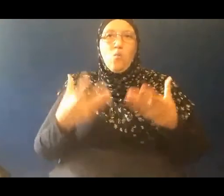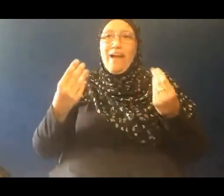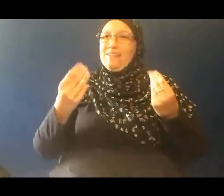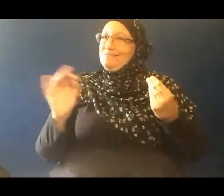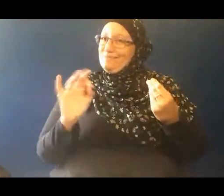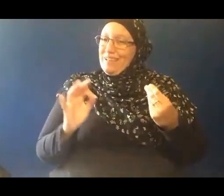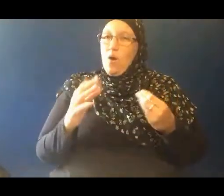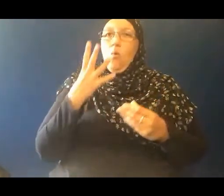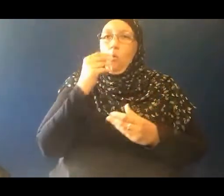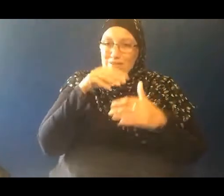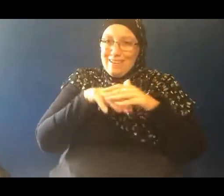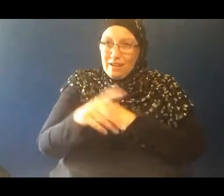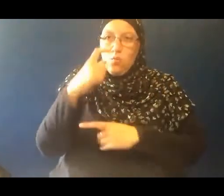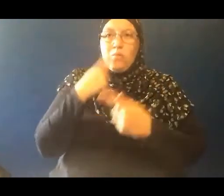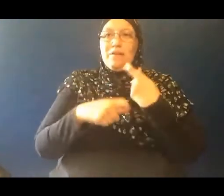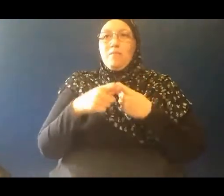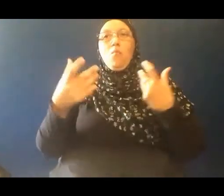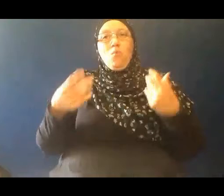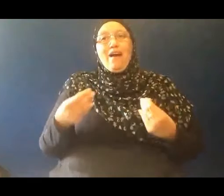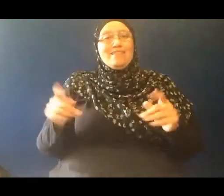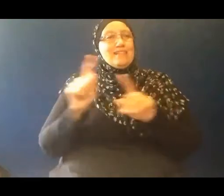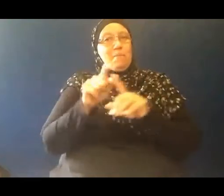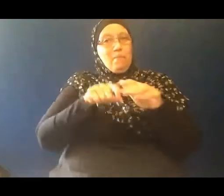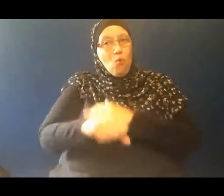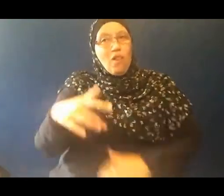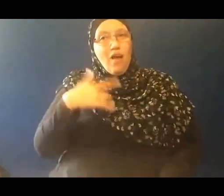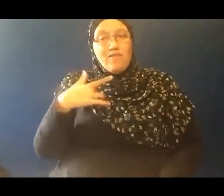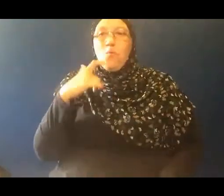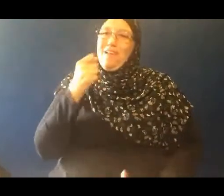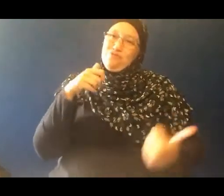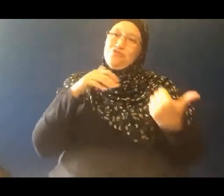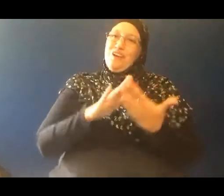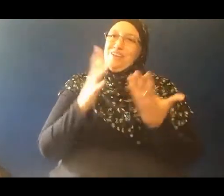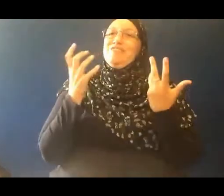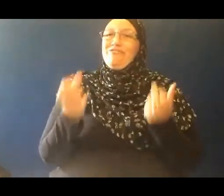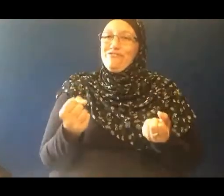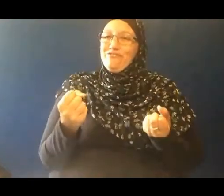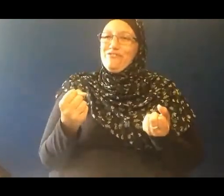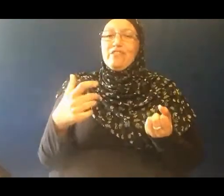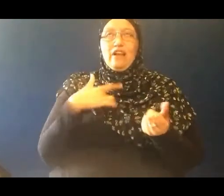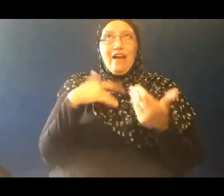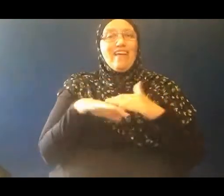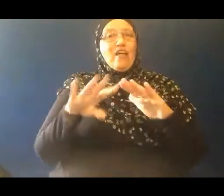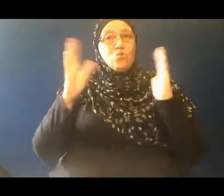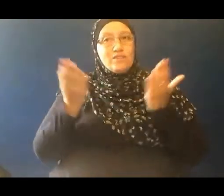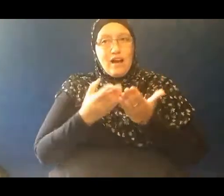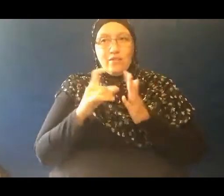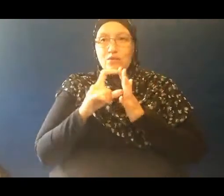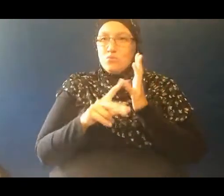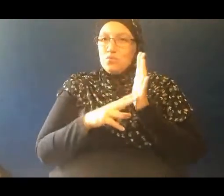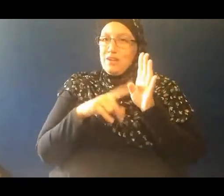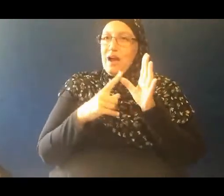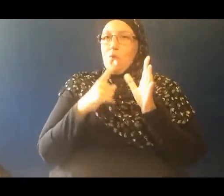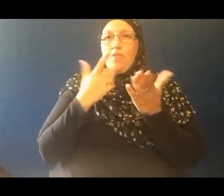life are inevitable ingredients of the life of dunya. All right? Now, to be able